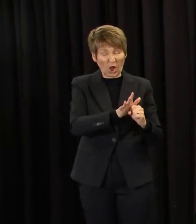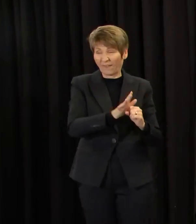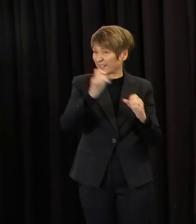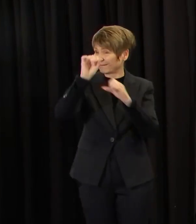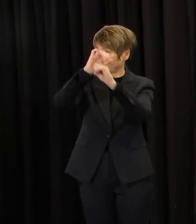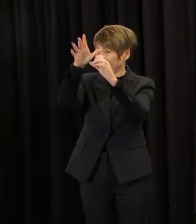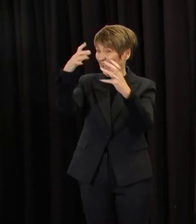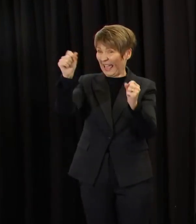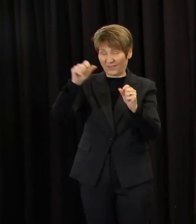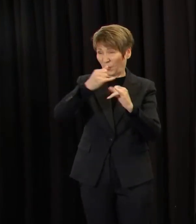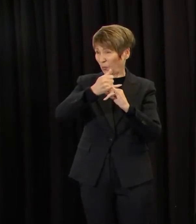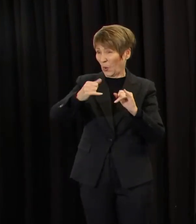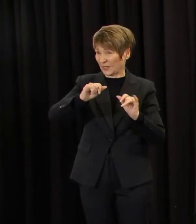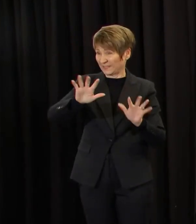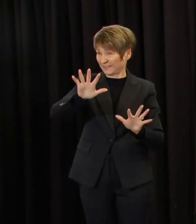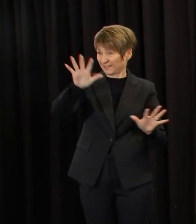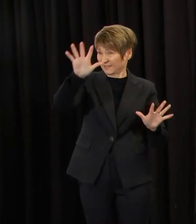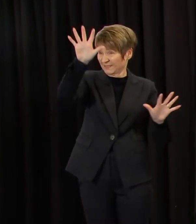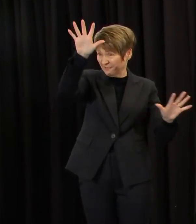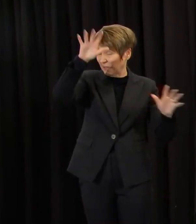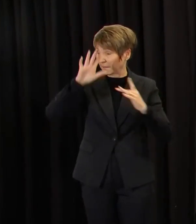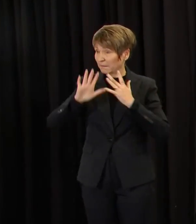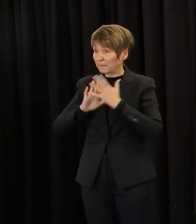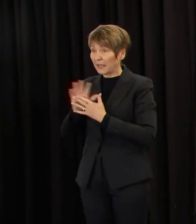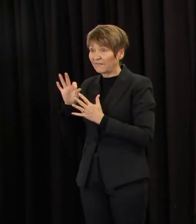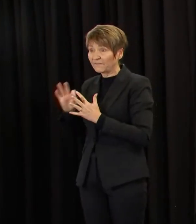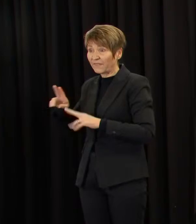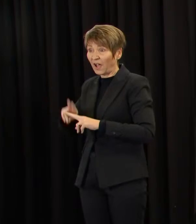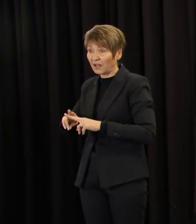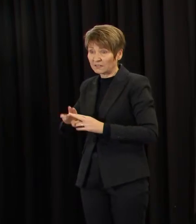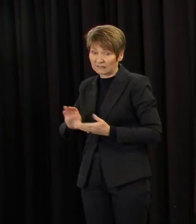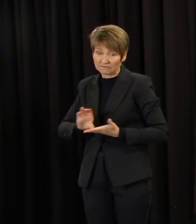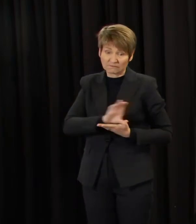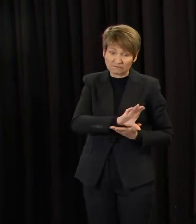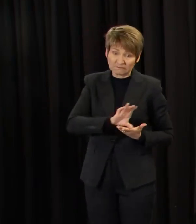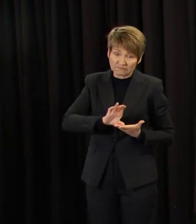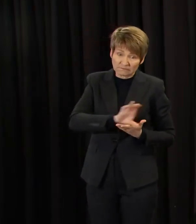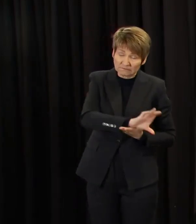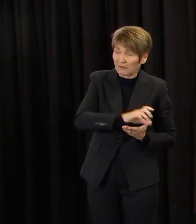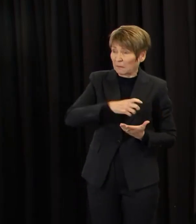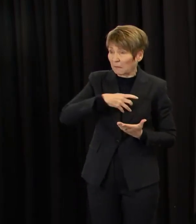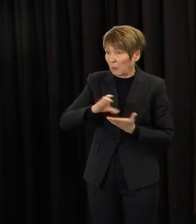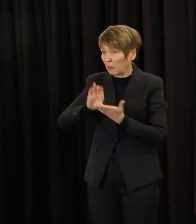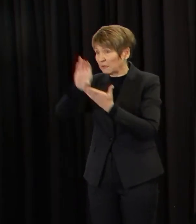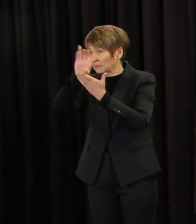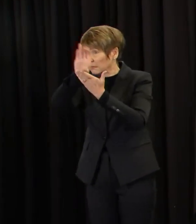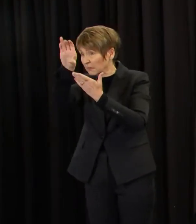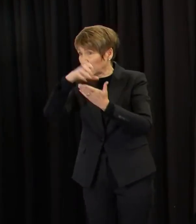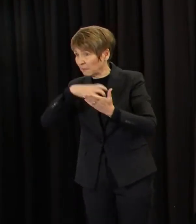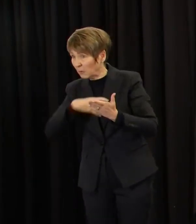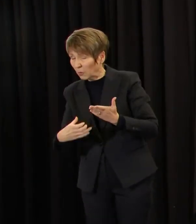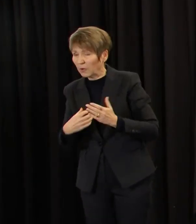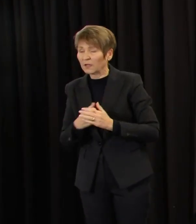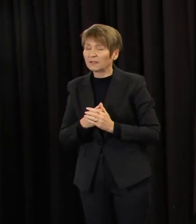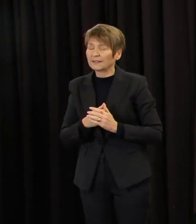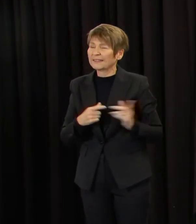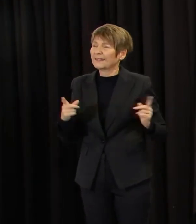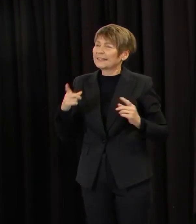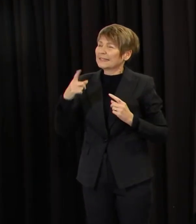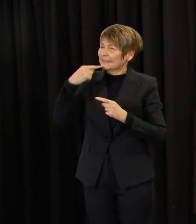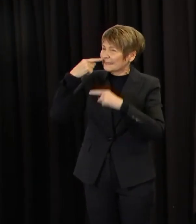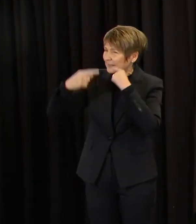southeast of Melbourne, and all locations where we're seeing lower levels of current first dose vaccination, primarily because they're younger